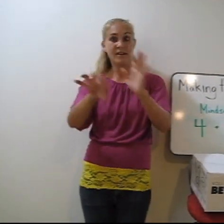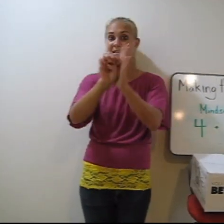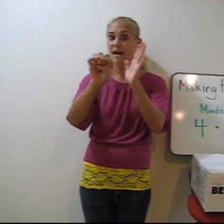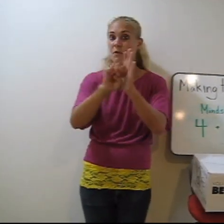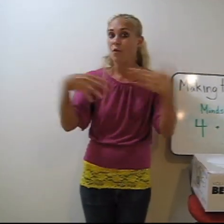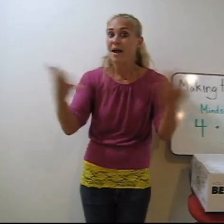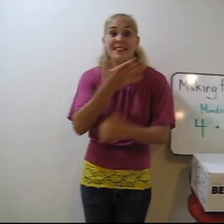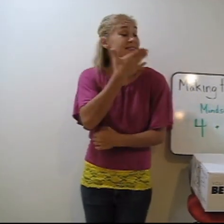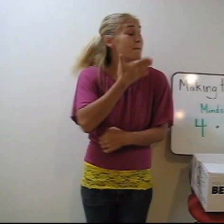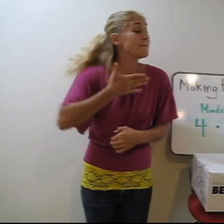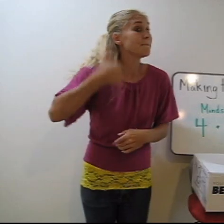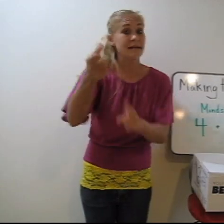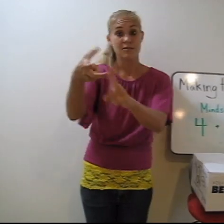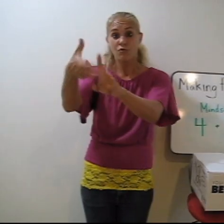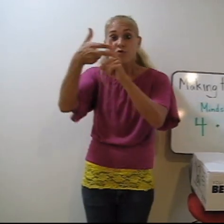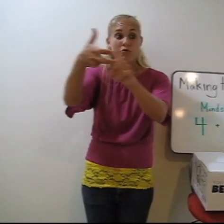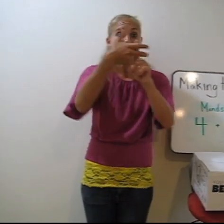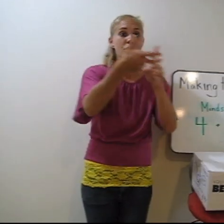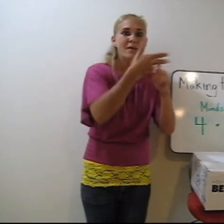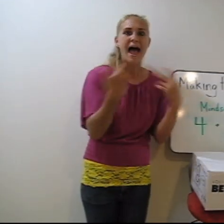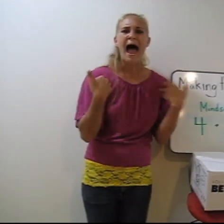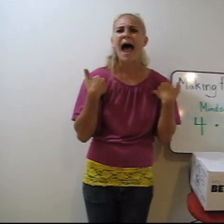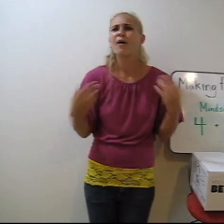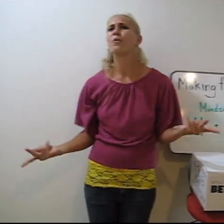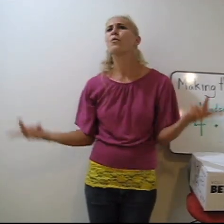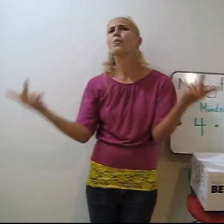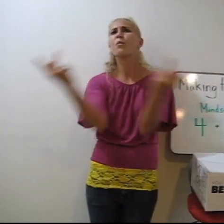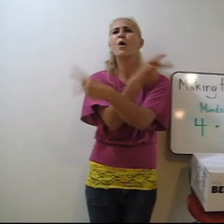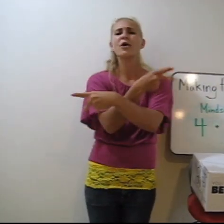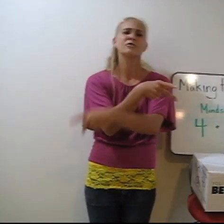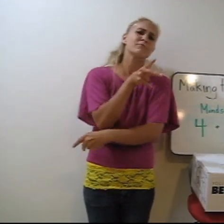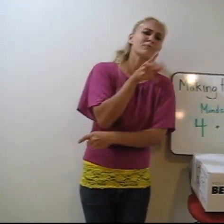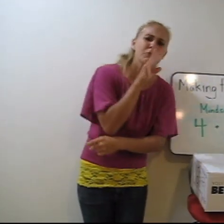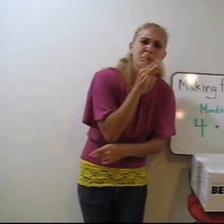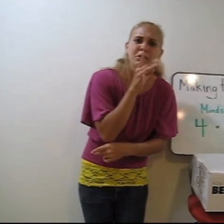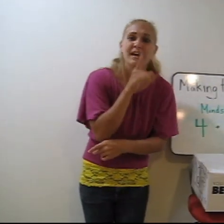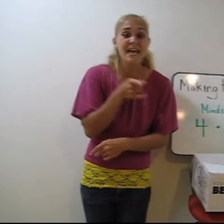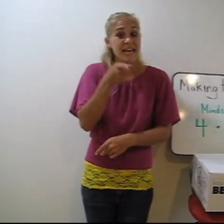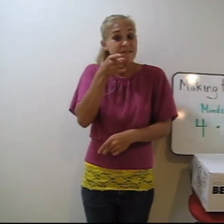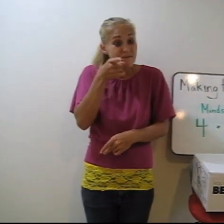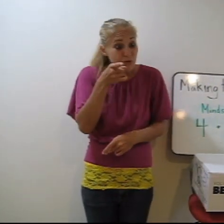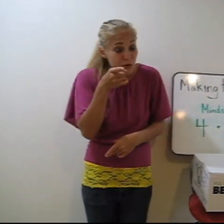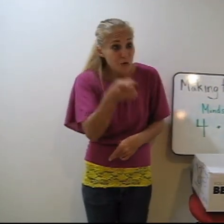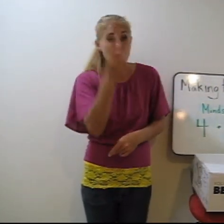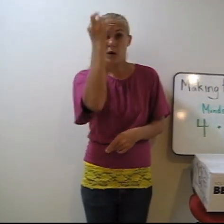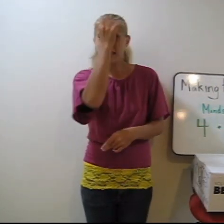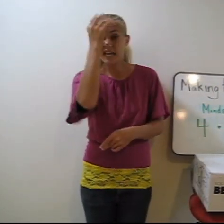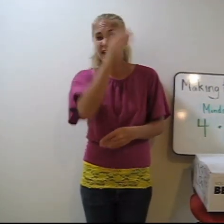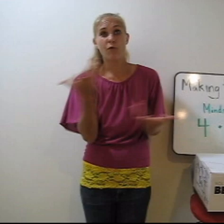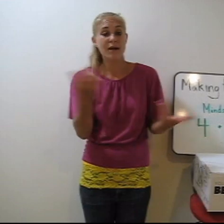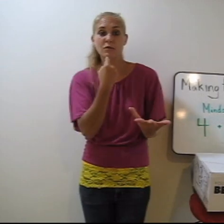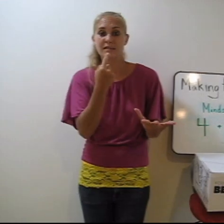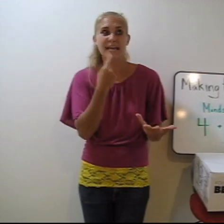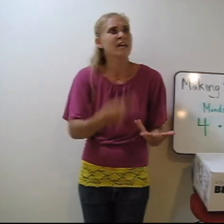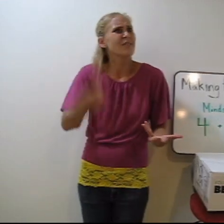recruiter in the world had one of the worst scripts imaginable. I mean, if you were a script writer, you would find this horrifying. Here's what he